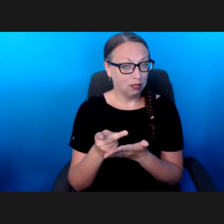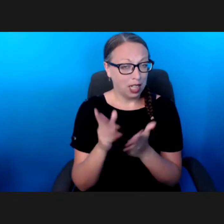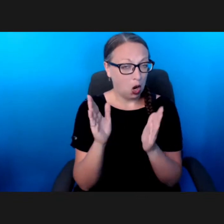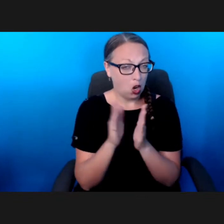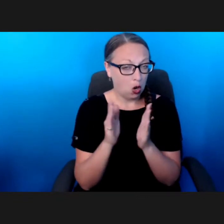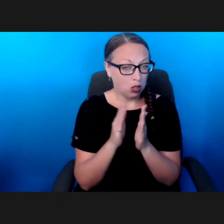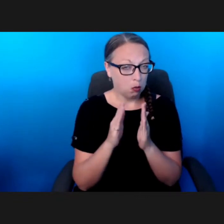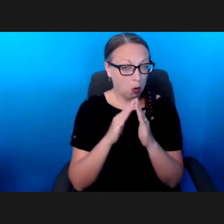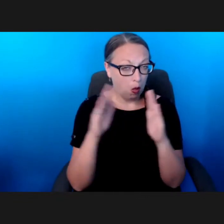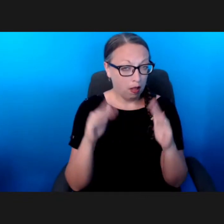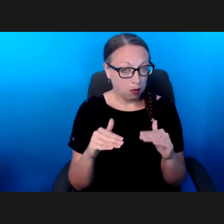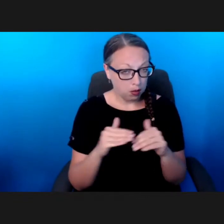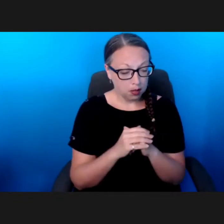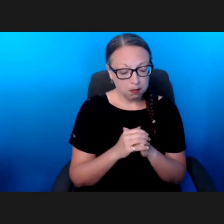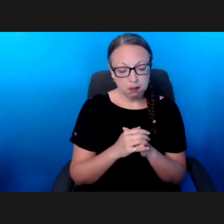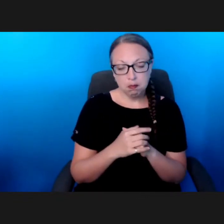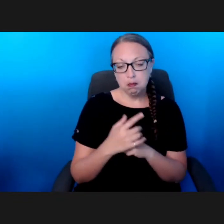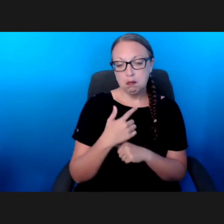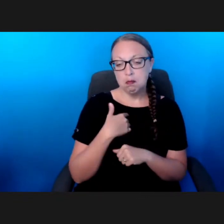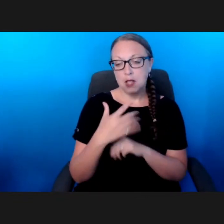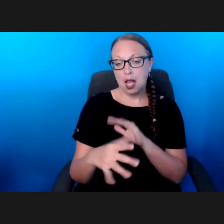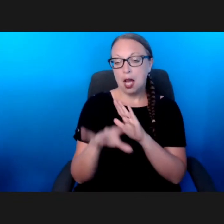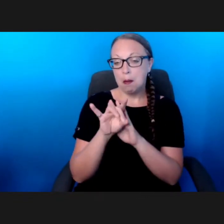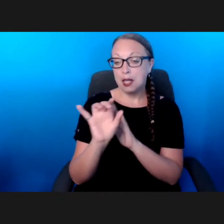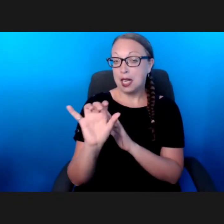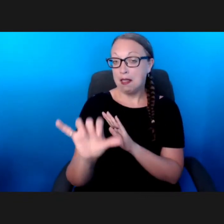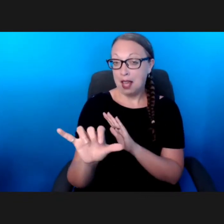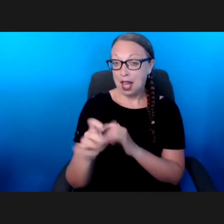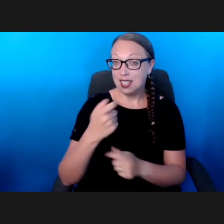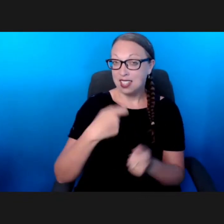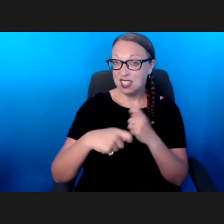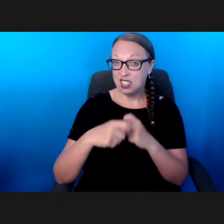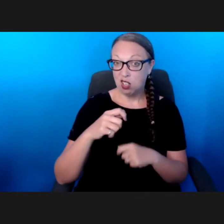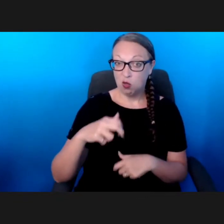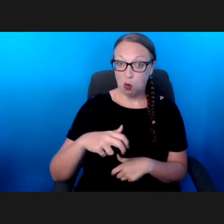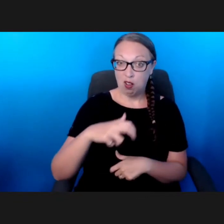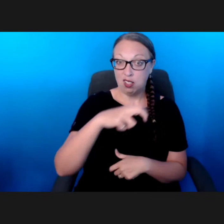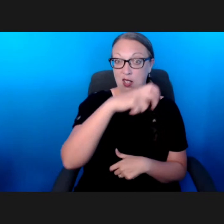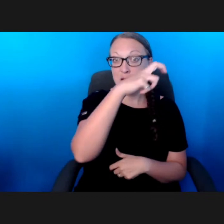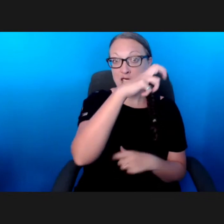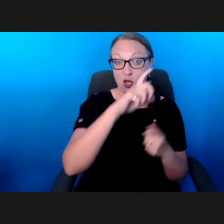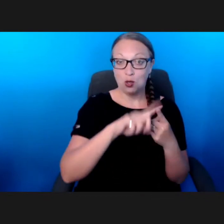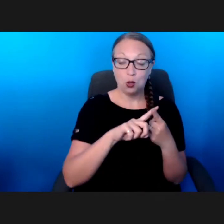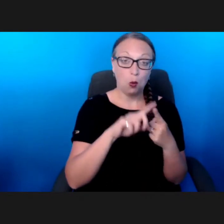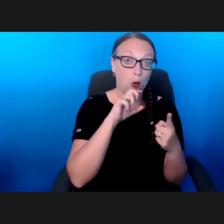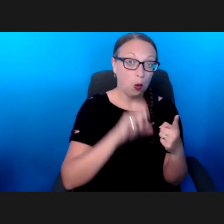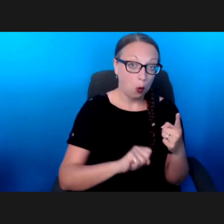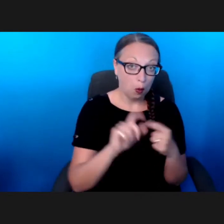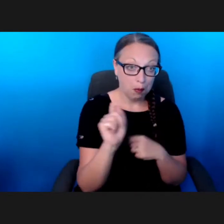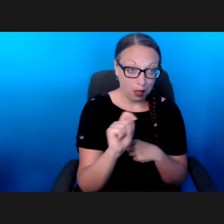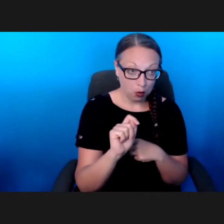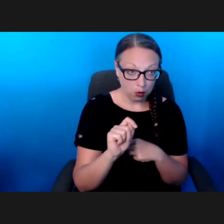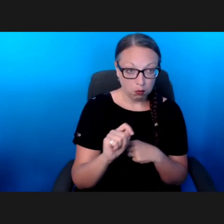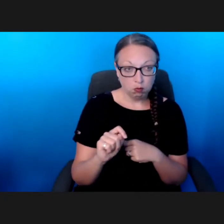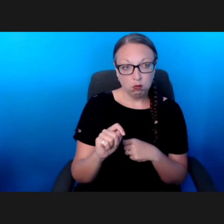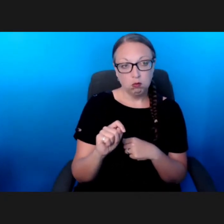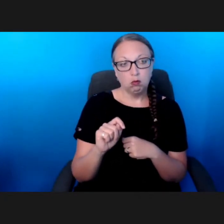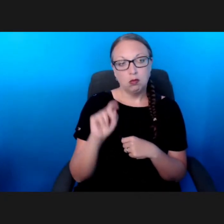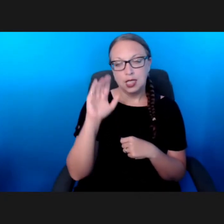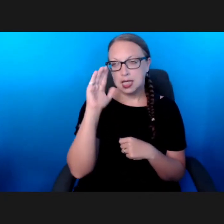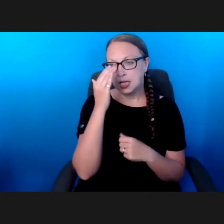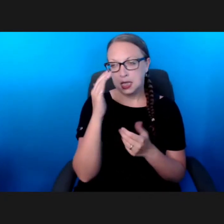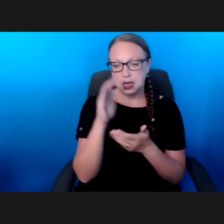frame house. I chose it rather than walking upstairs to the house's original bathroom. It seemed like quite a